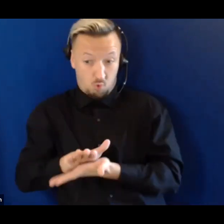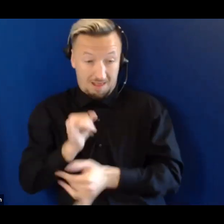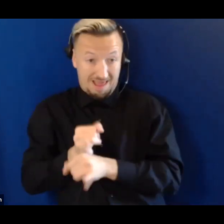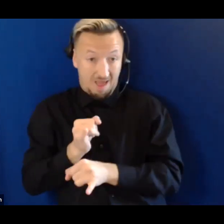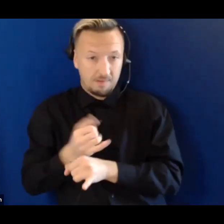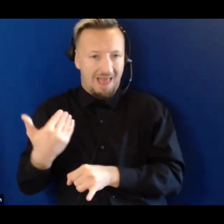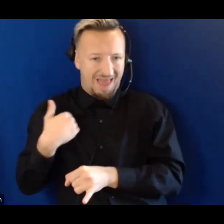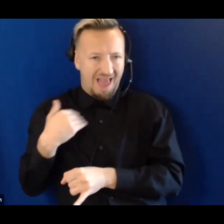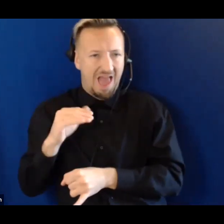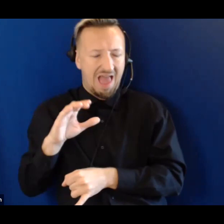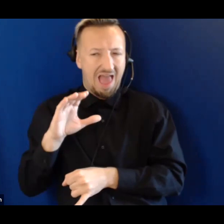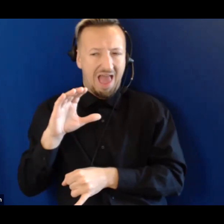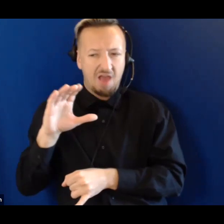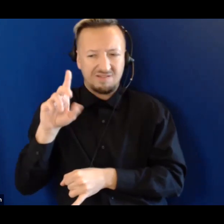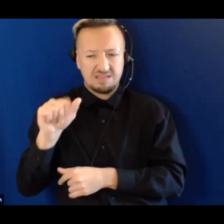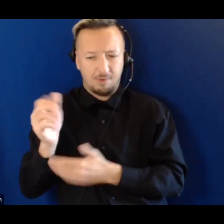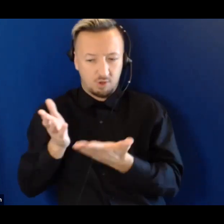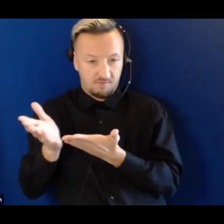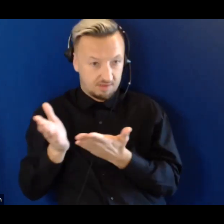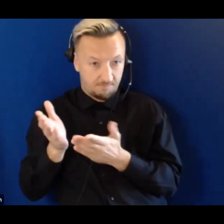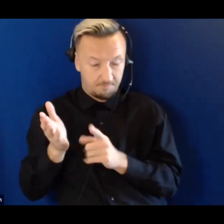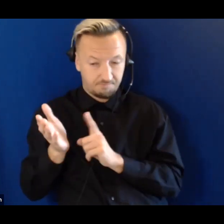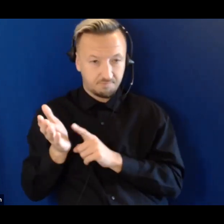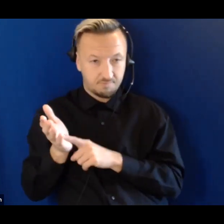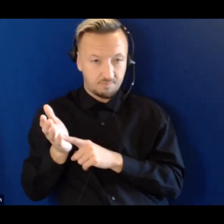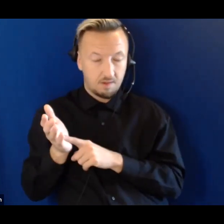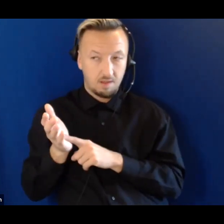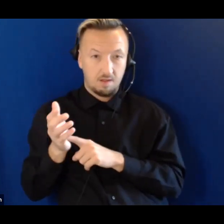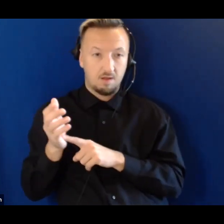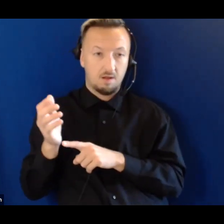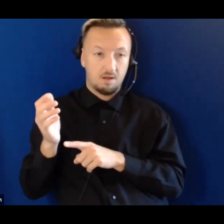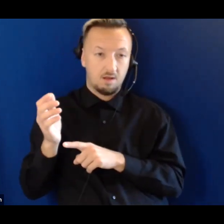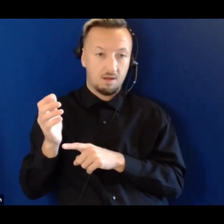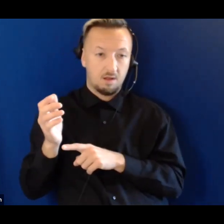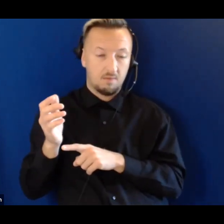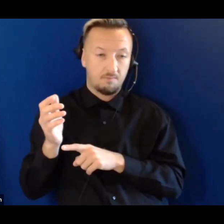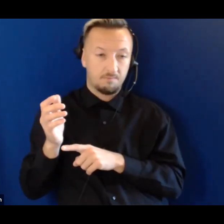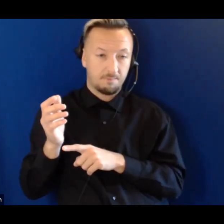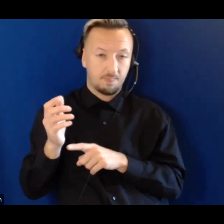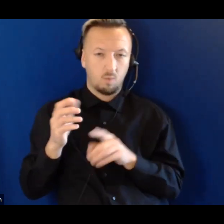it doesn't go past them when I need like